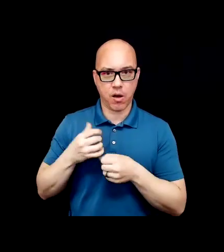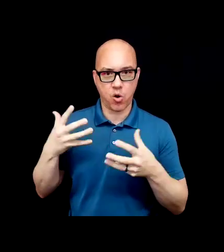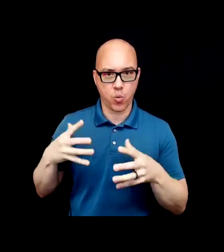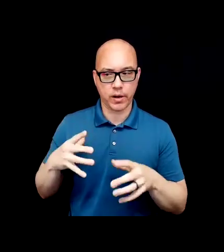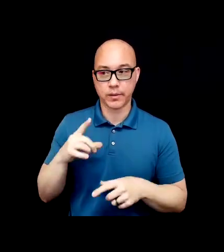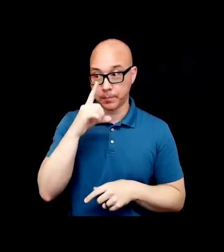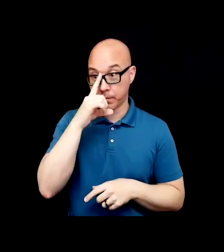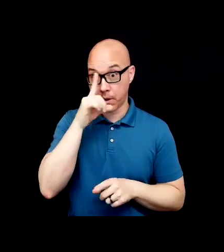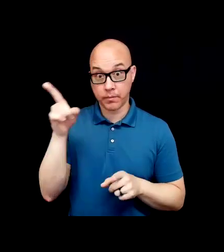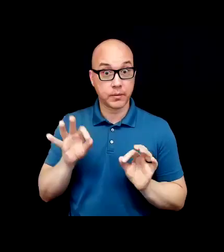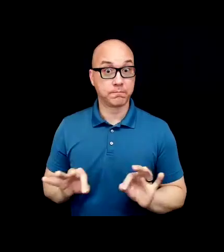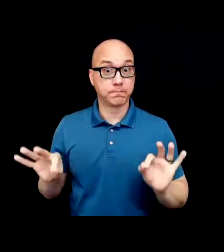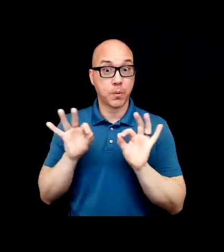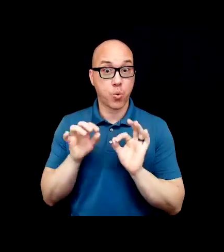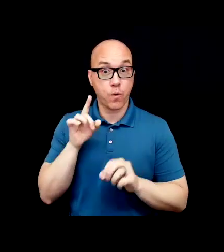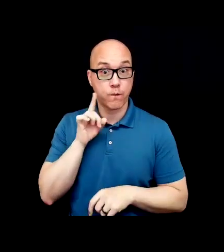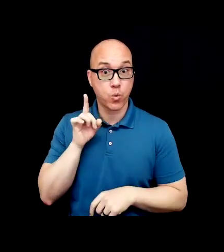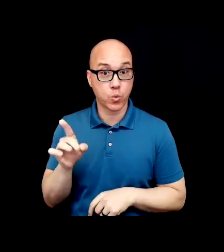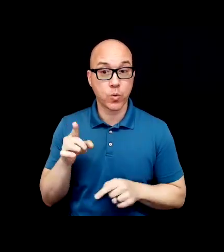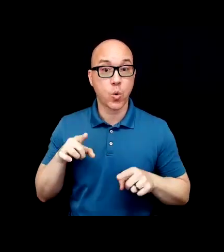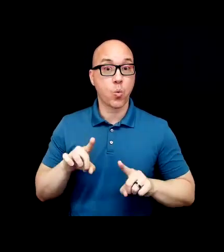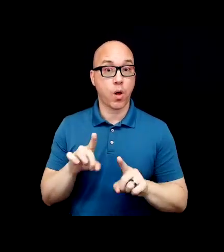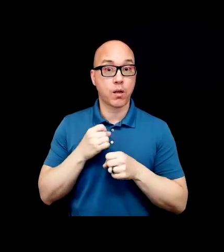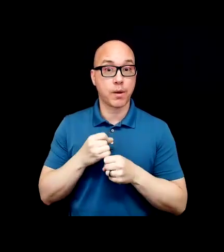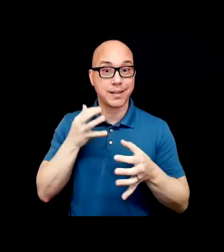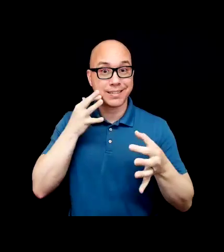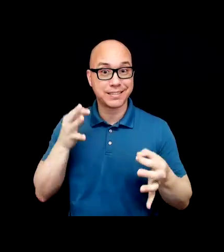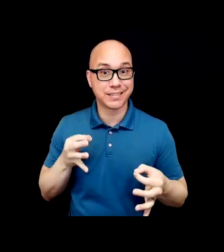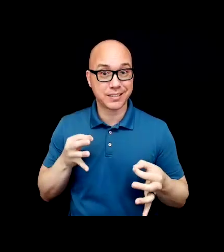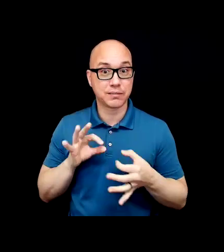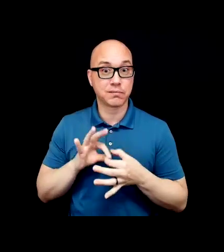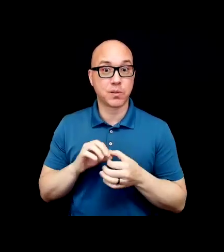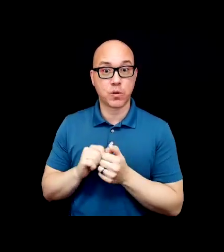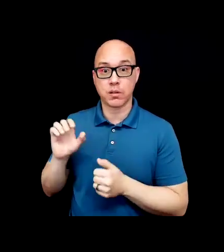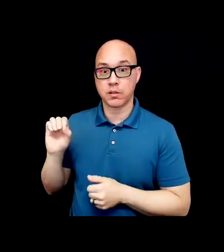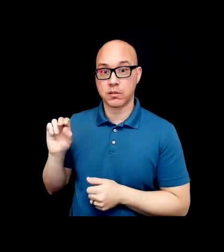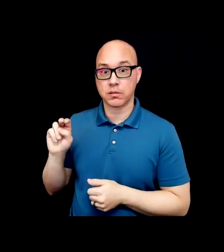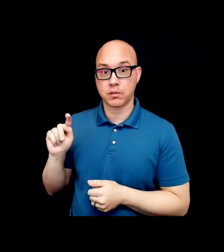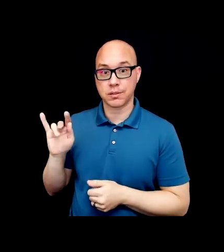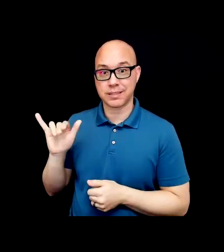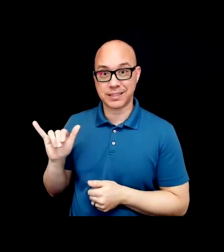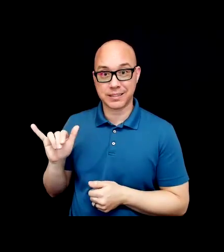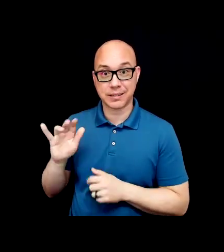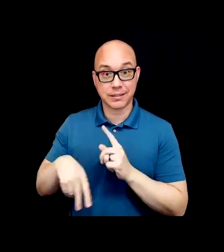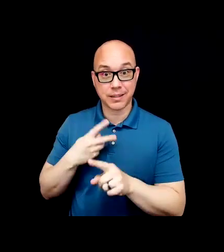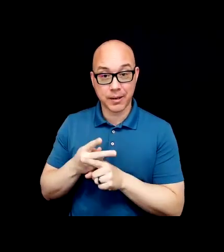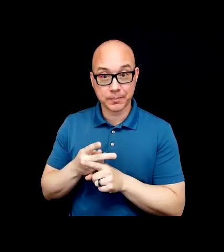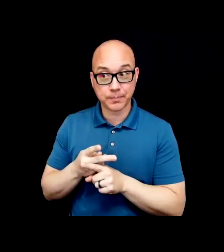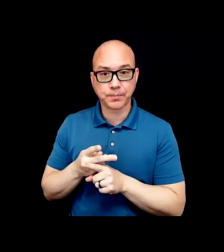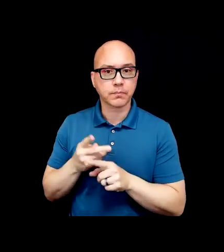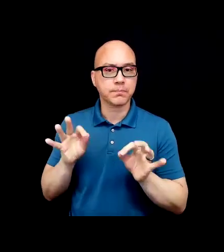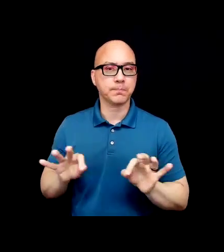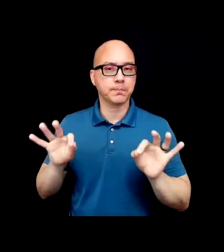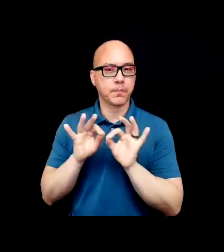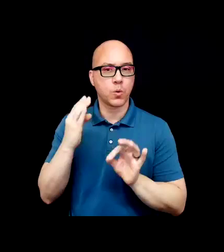is important for you to, as you're making those decisions on the entity type, I want you to know when you